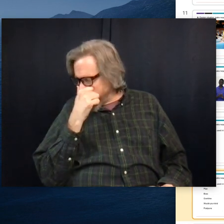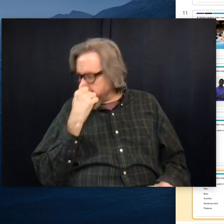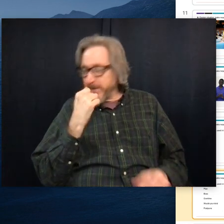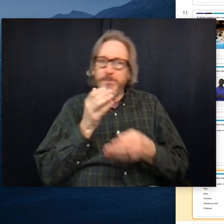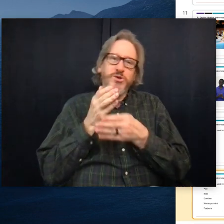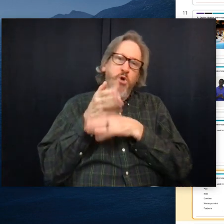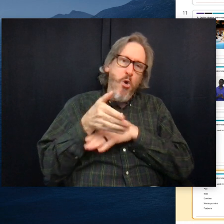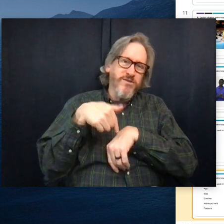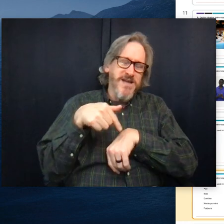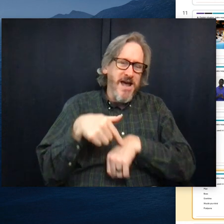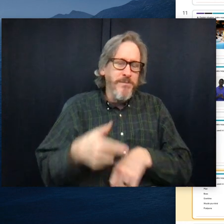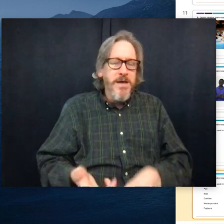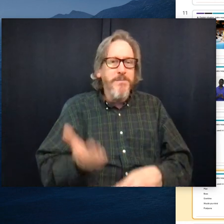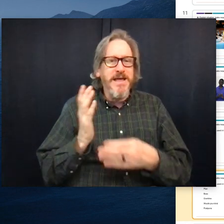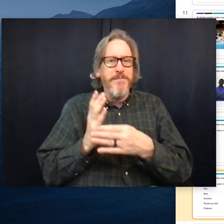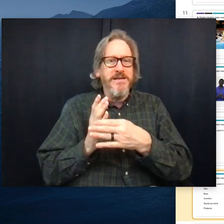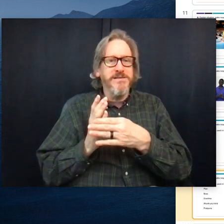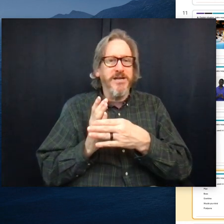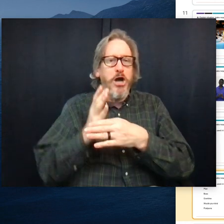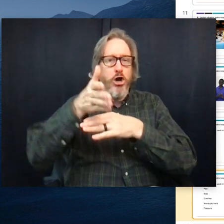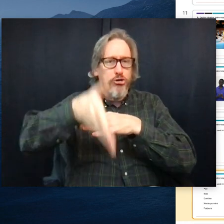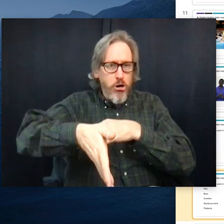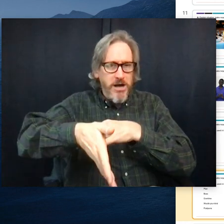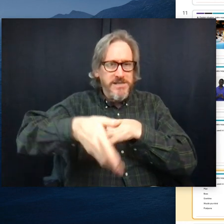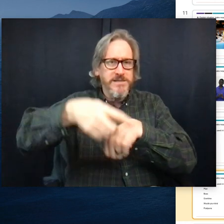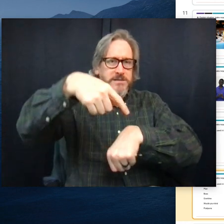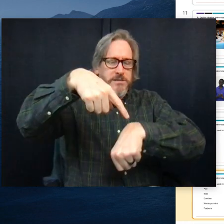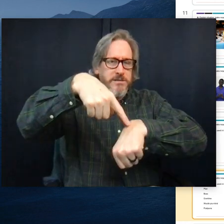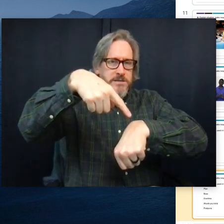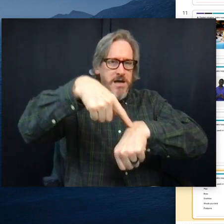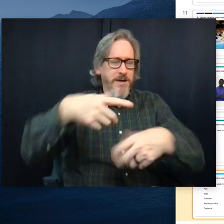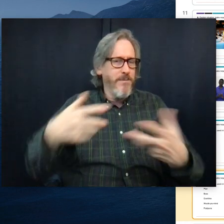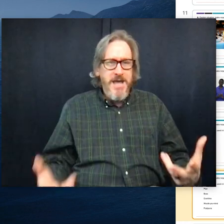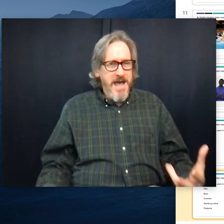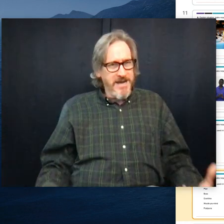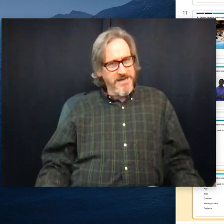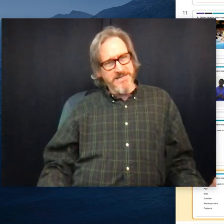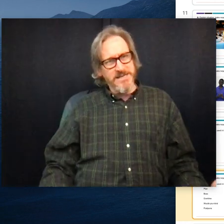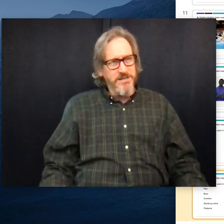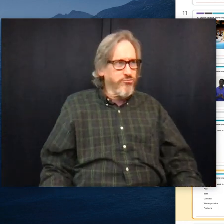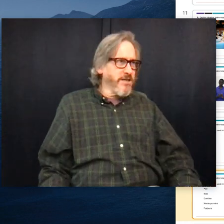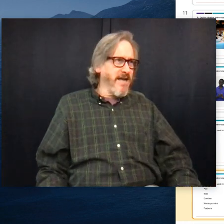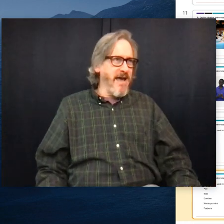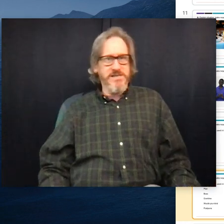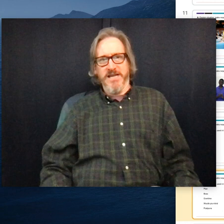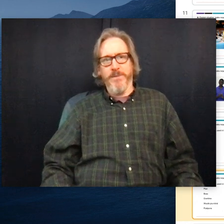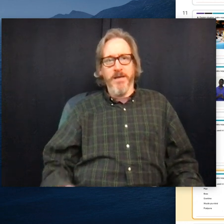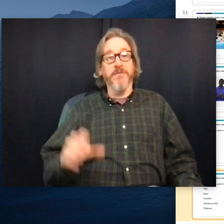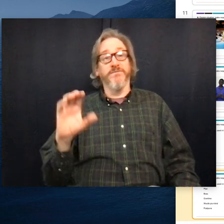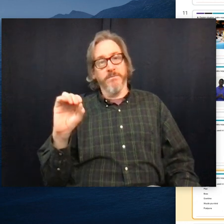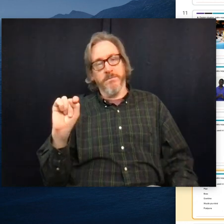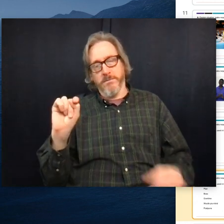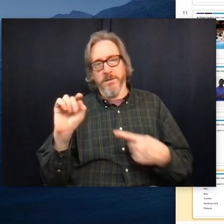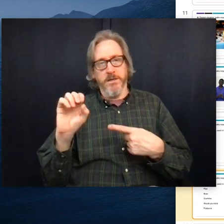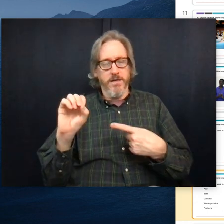I've seen some people do overtime, but that means, like, across time, and it doesn't really have the same meaning